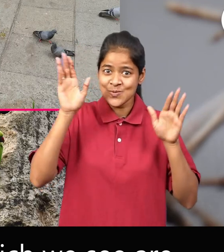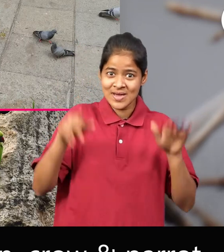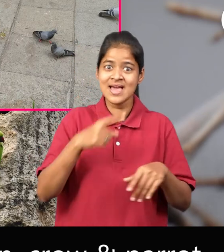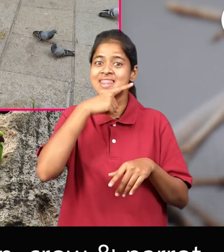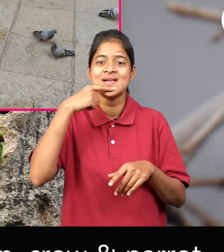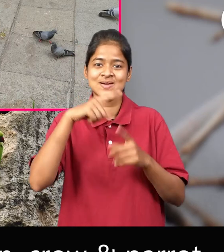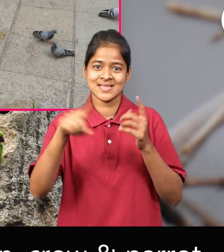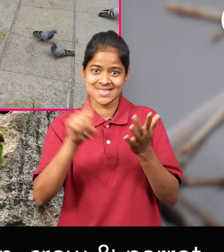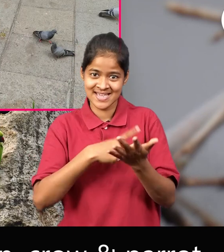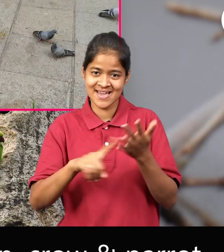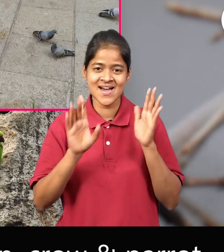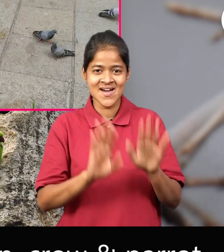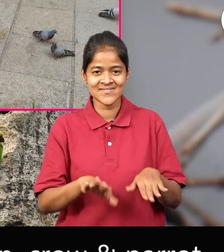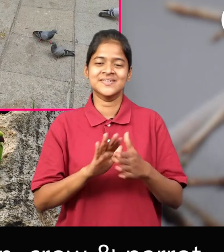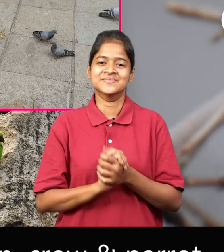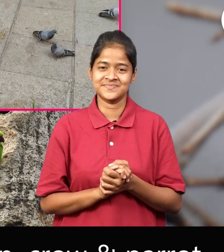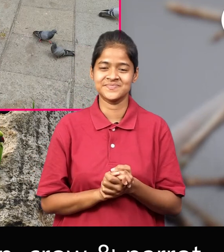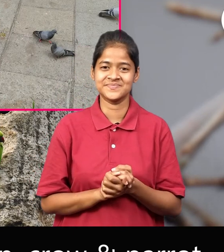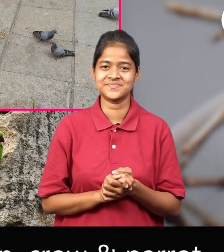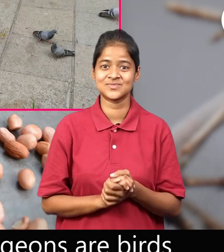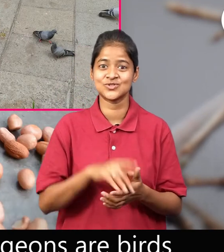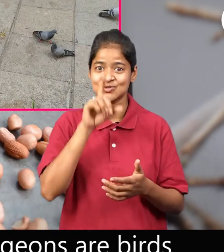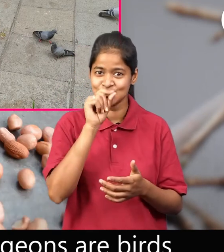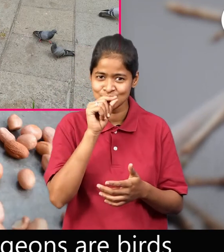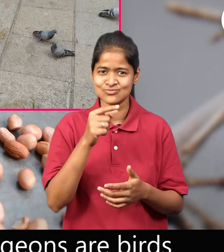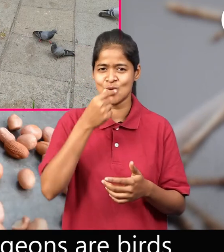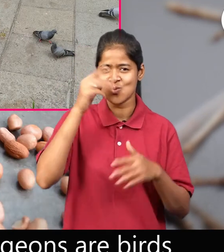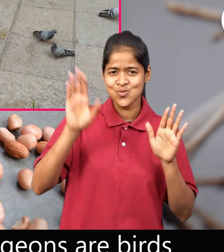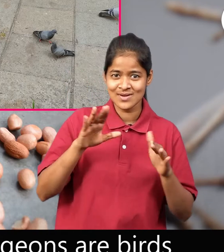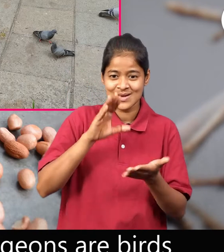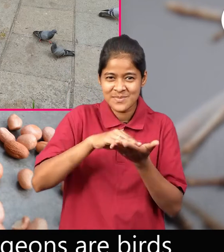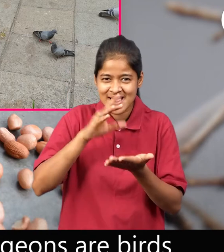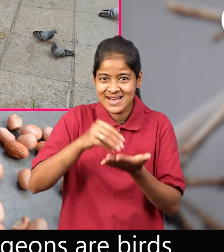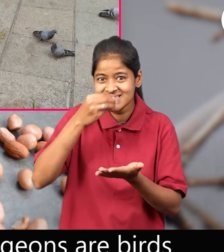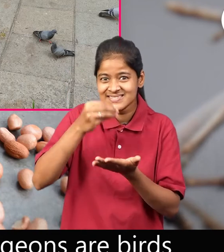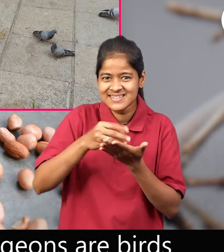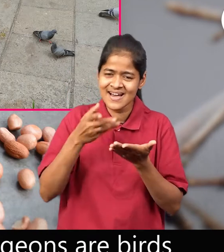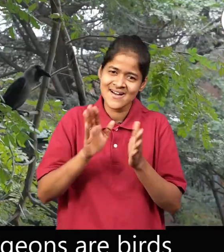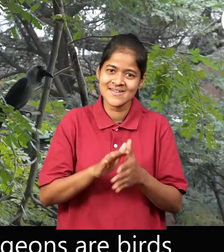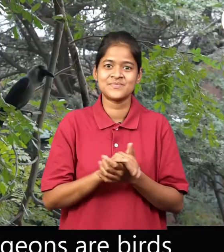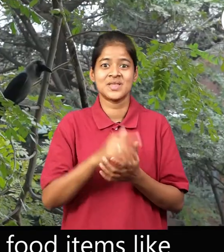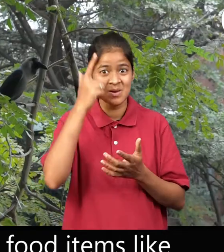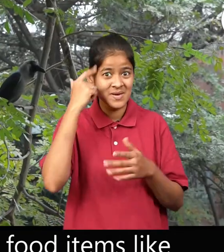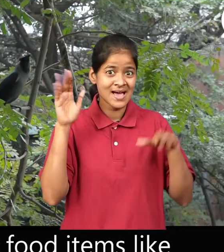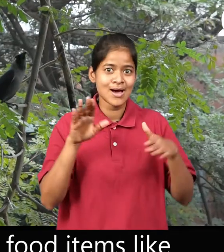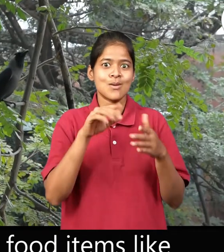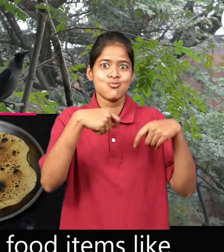sparrow pigeon crow and parrot sparrows and pigeons are birds which eat seeds crows can eat